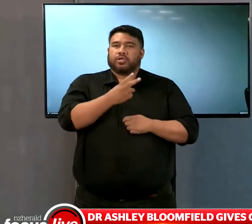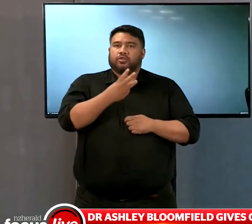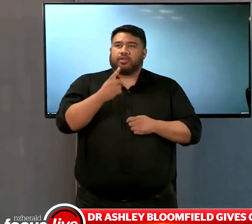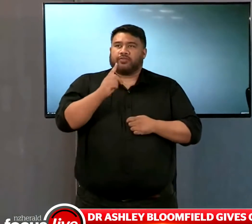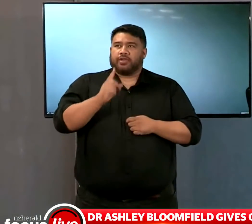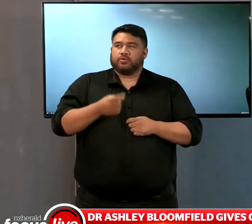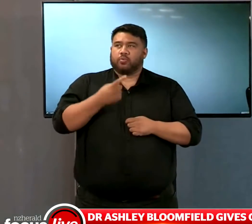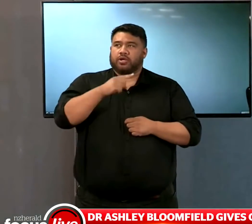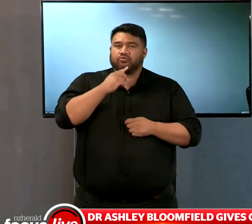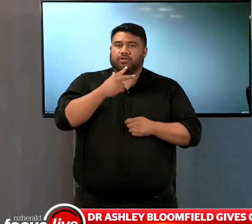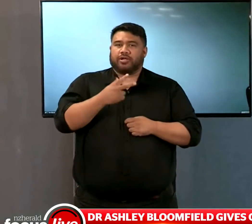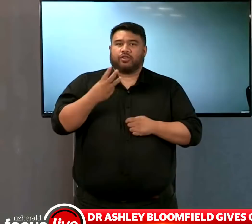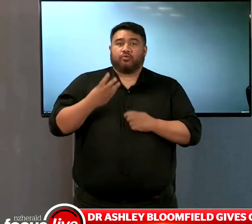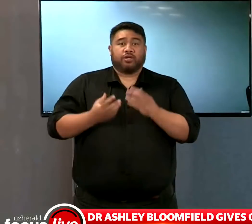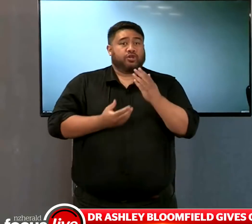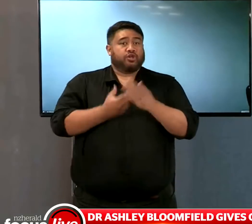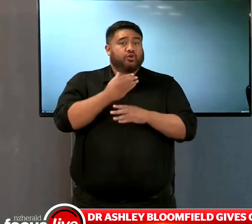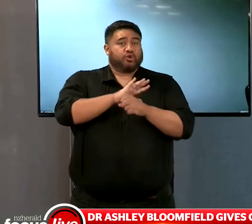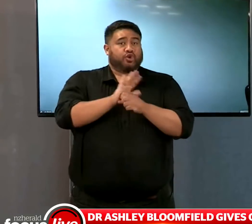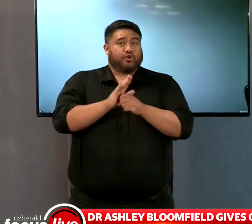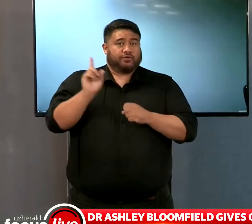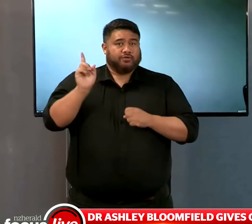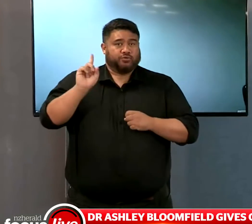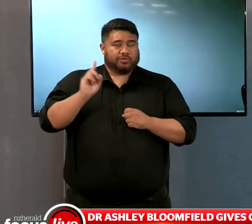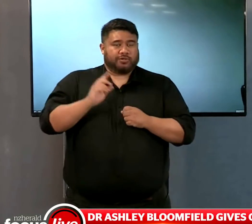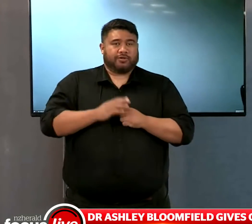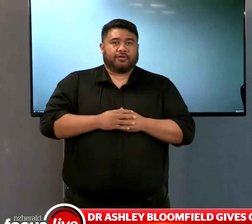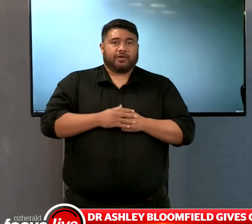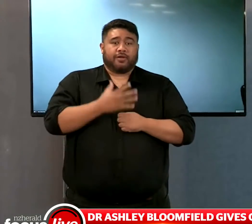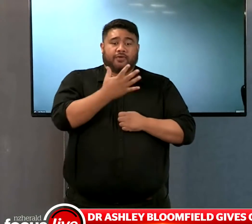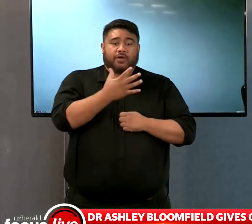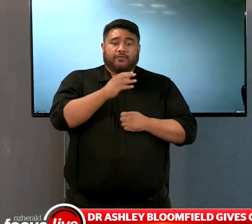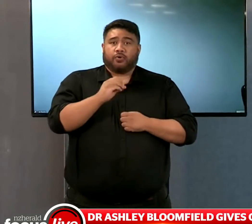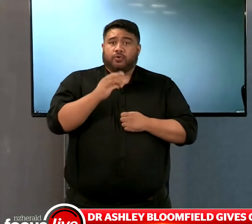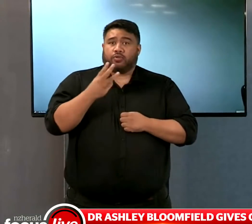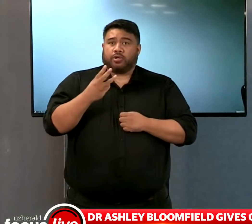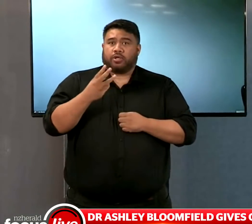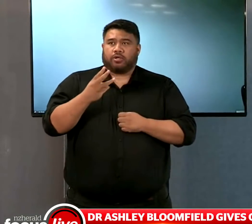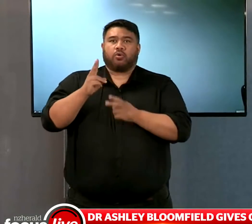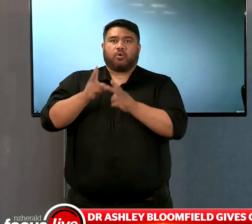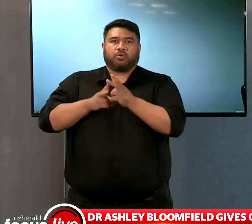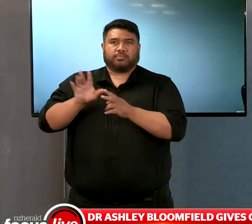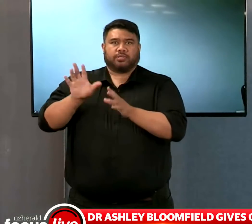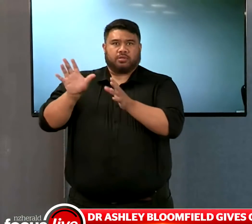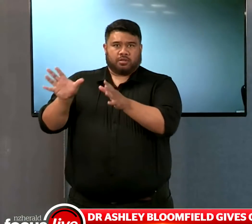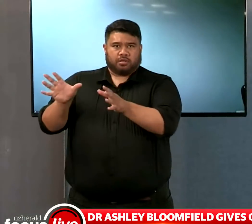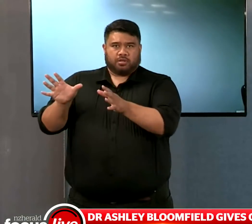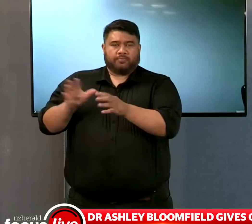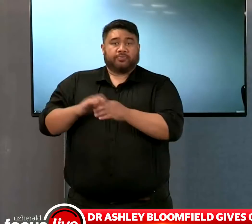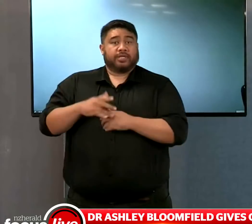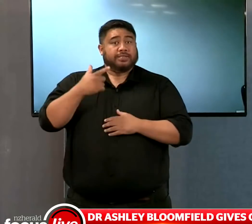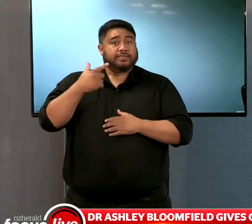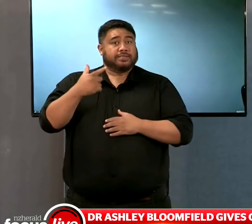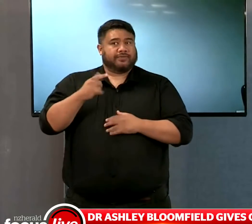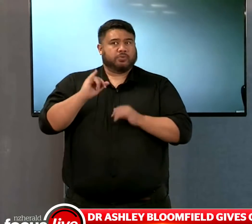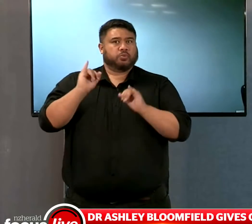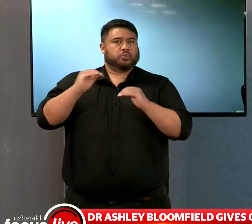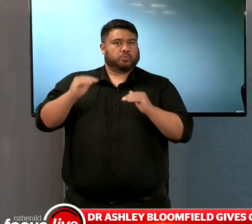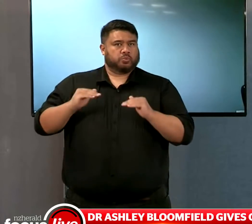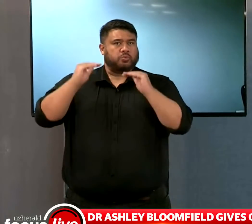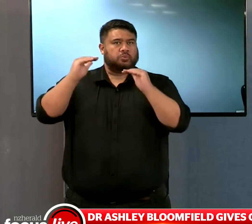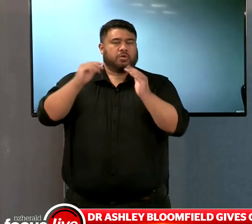23,183 new cases of COVID, with 503 people in hospital, of whom 7 are in intensive